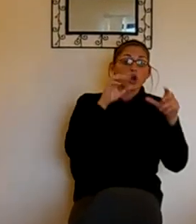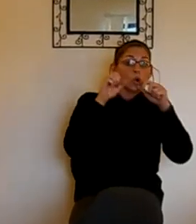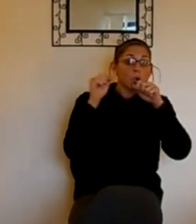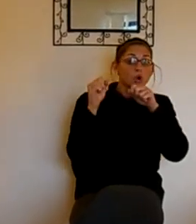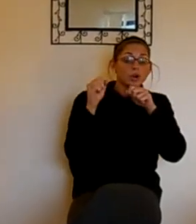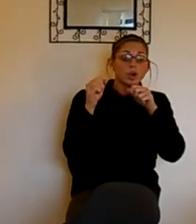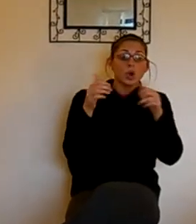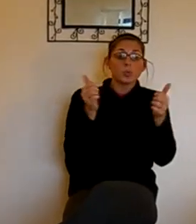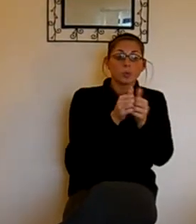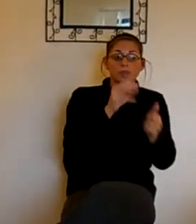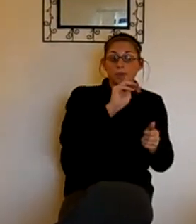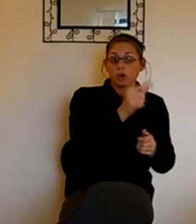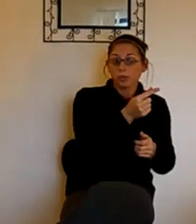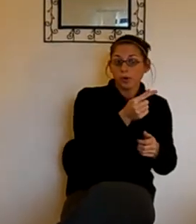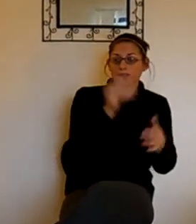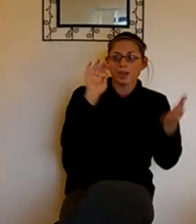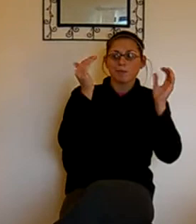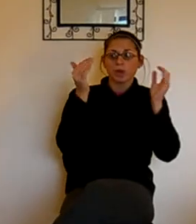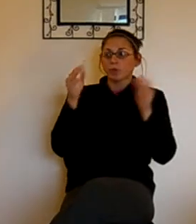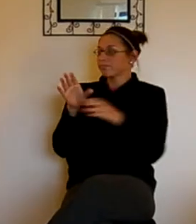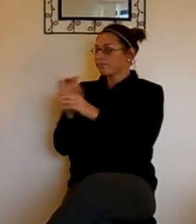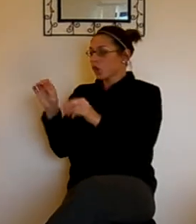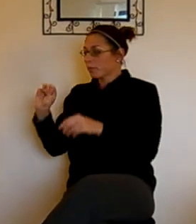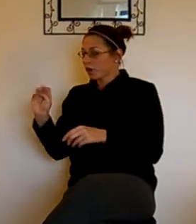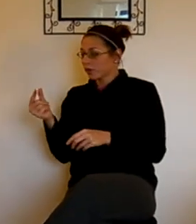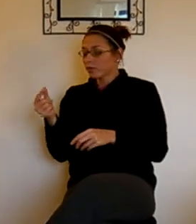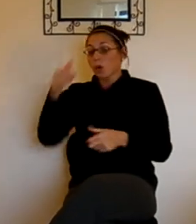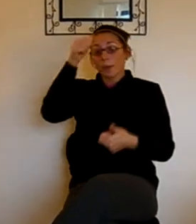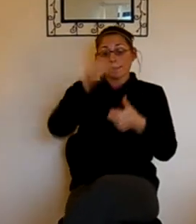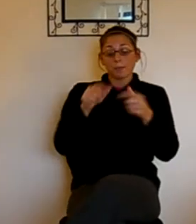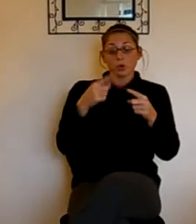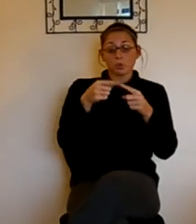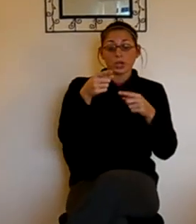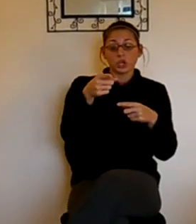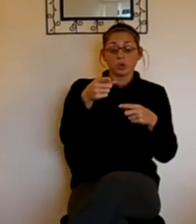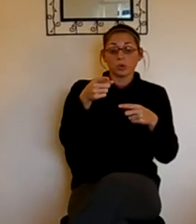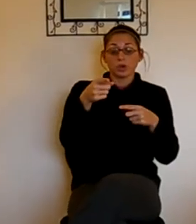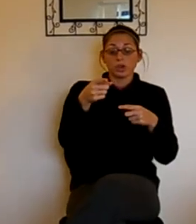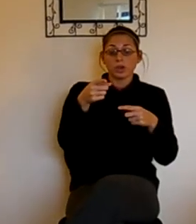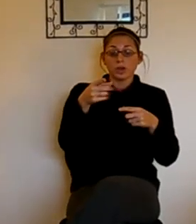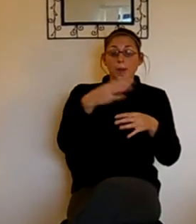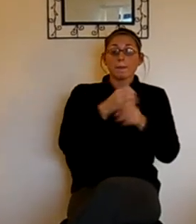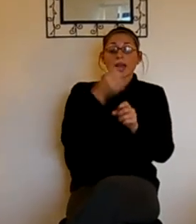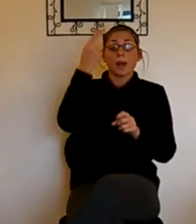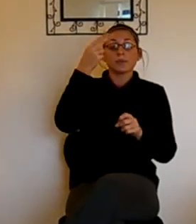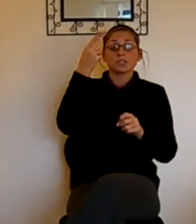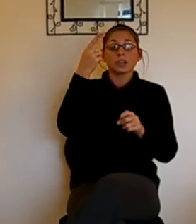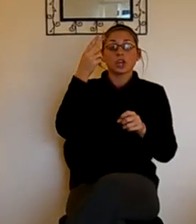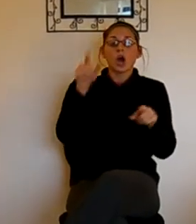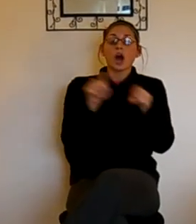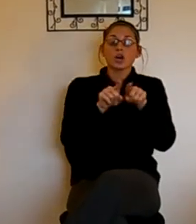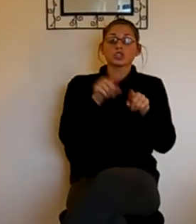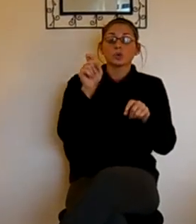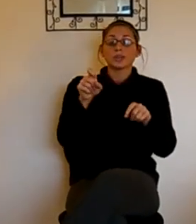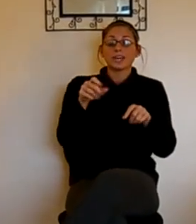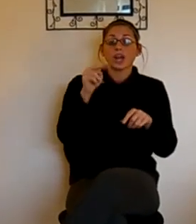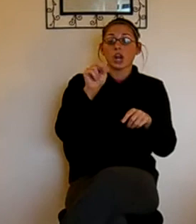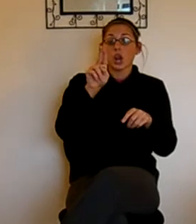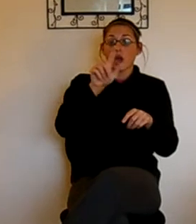other portion that didn't have Miracle-Gro. Now remember, when you come up with a hypothesis, you also have to make a null hypothesis,